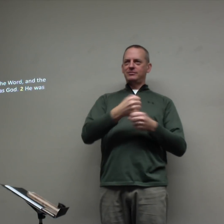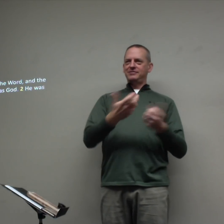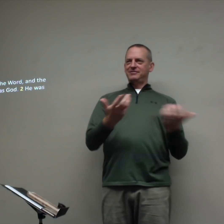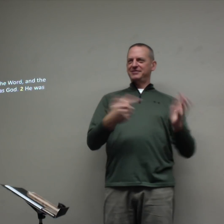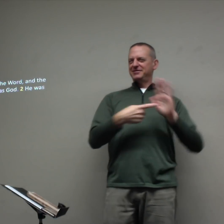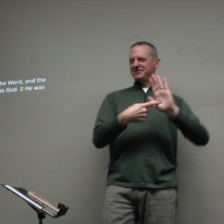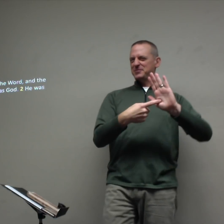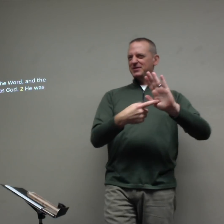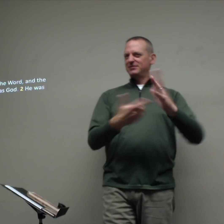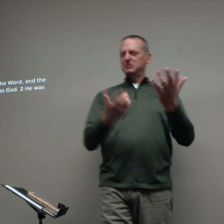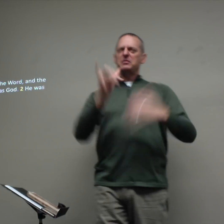is now he gets his coffee.